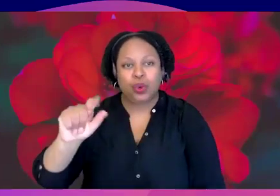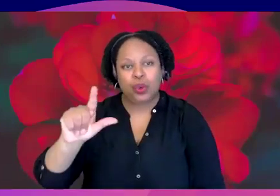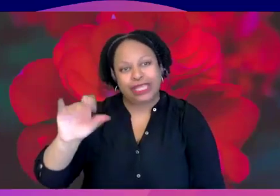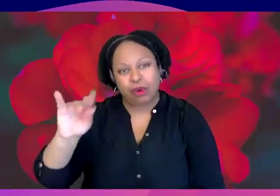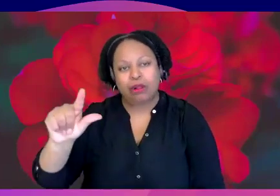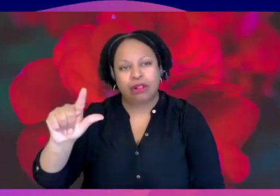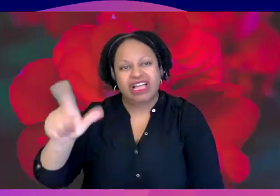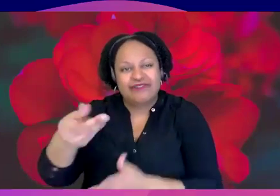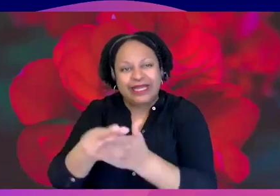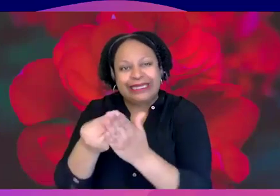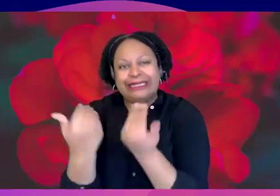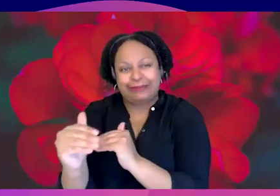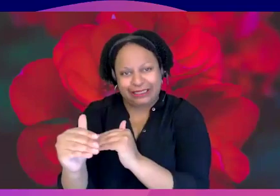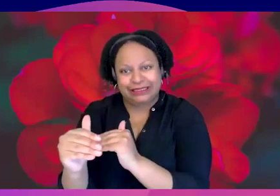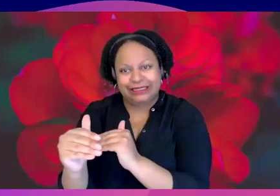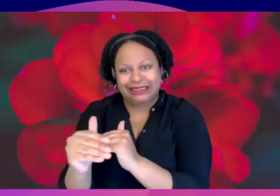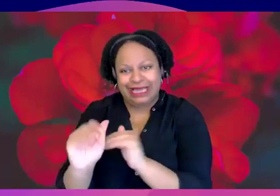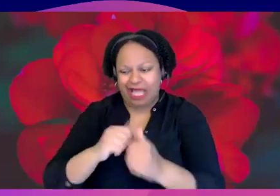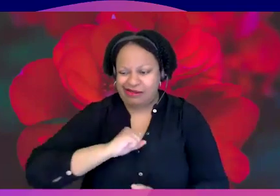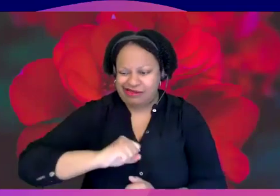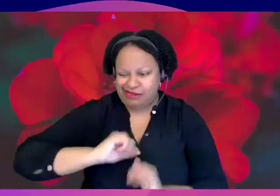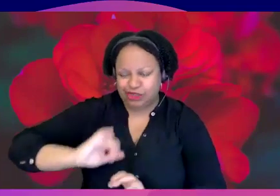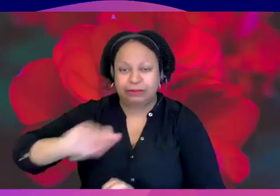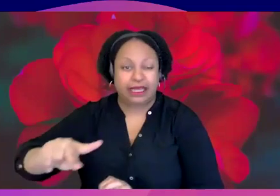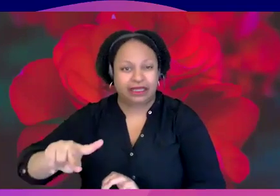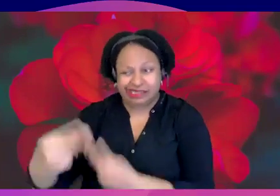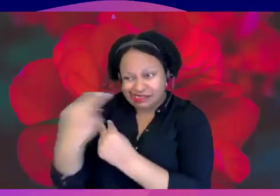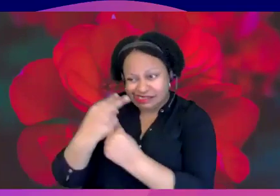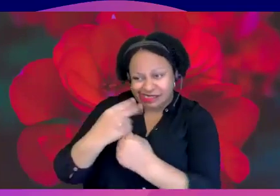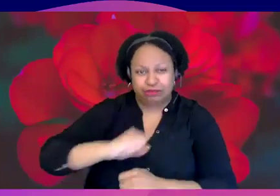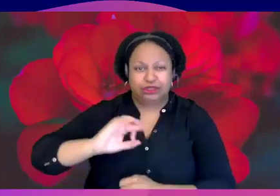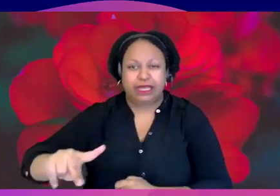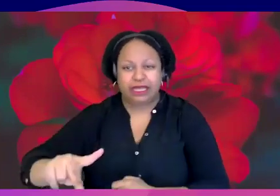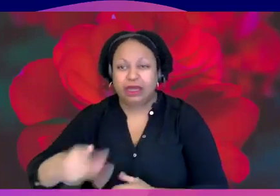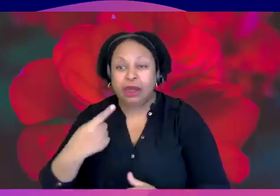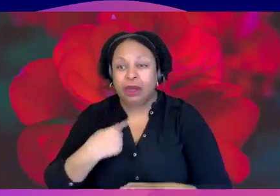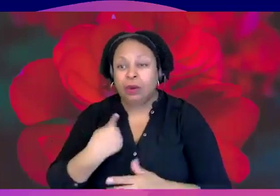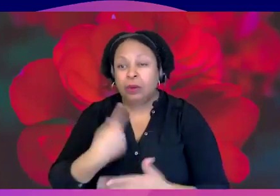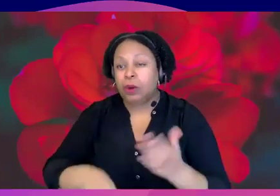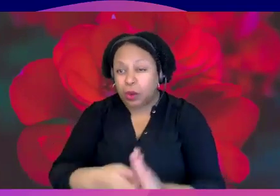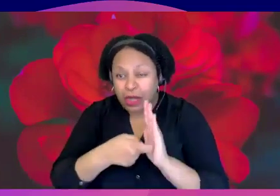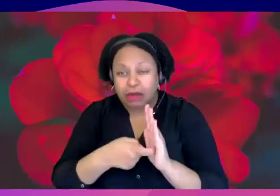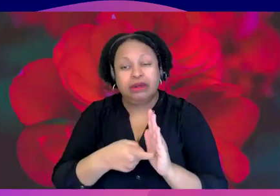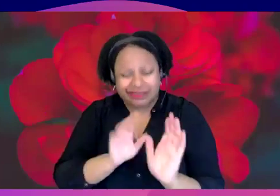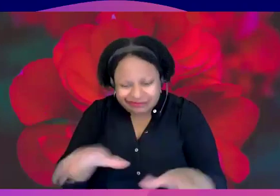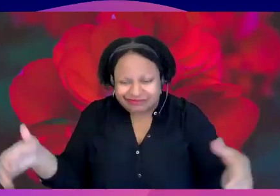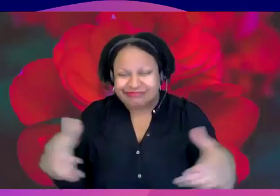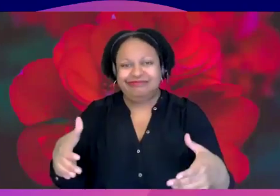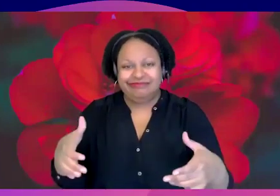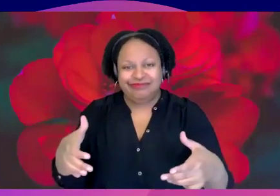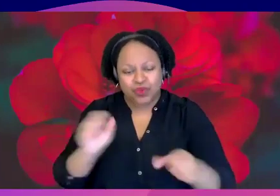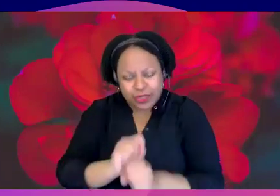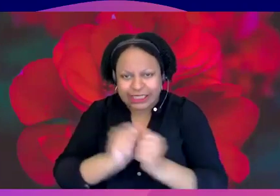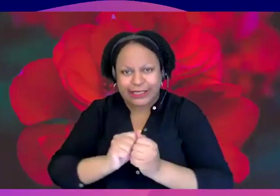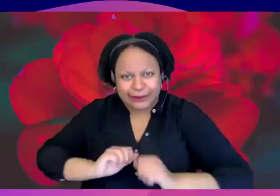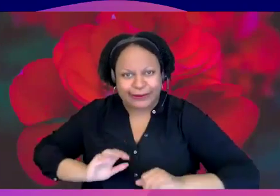and monitoring? What would it take to recenter movement building and mobilize collectively? What would it take for us to look